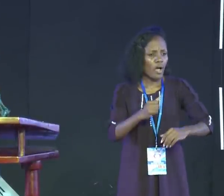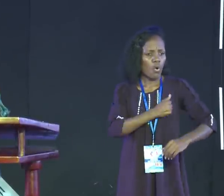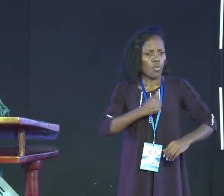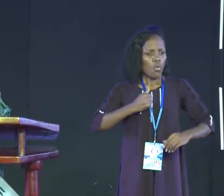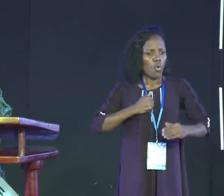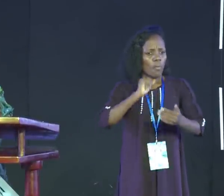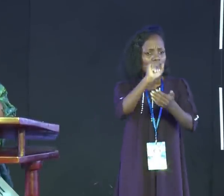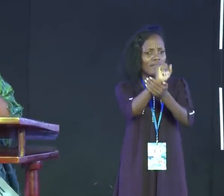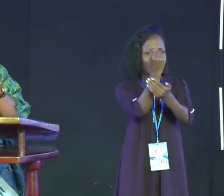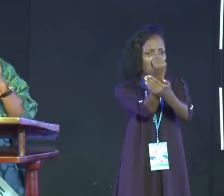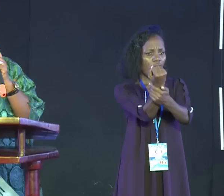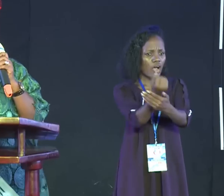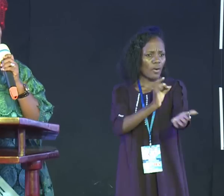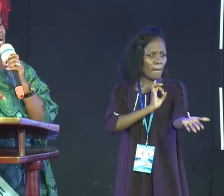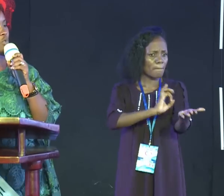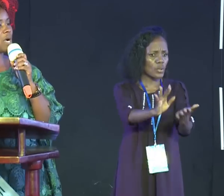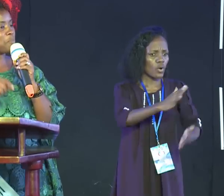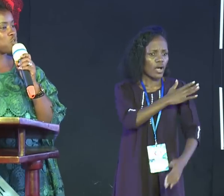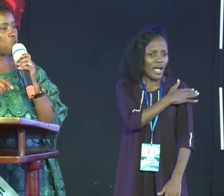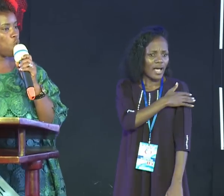When Sarah had chased